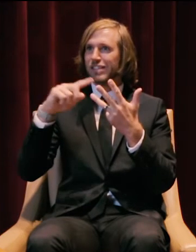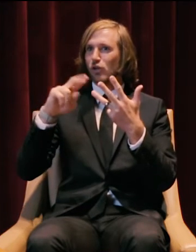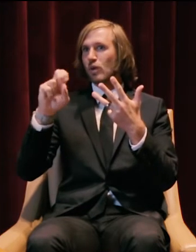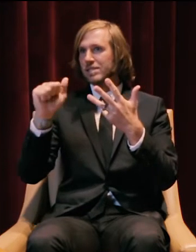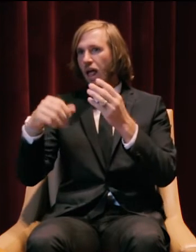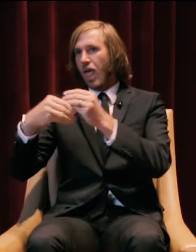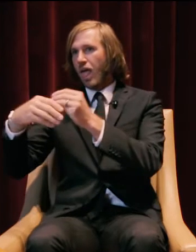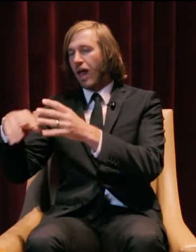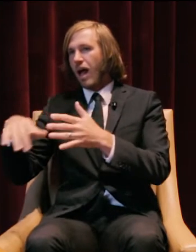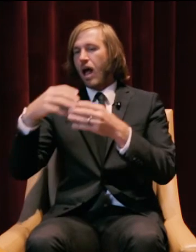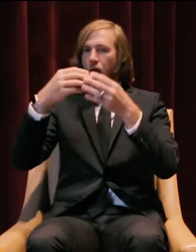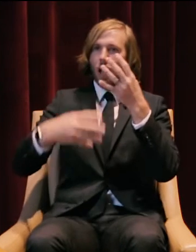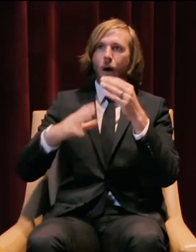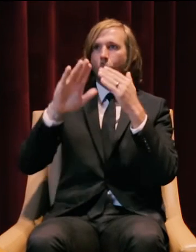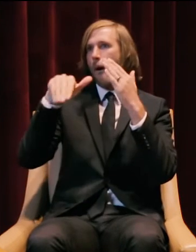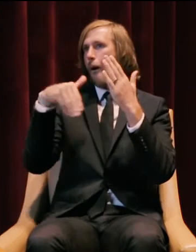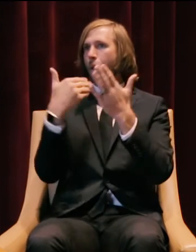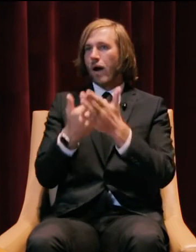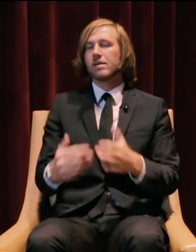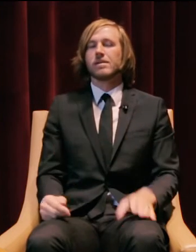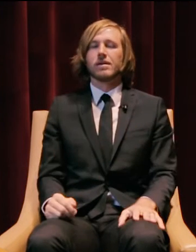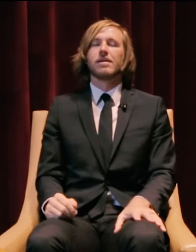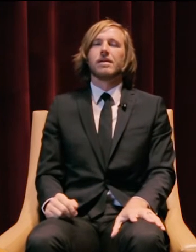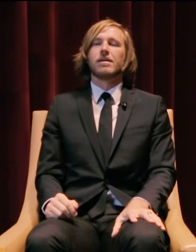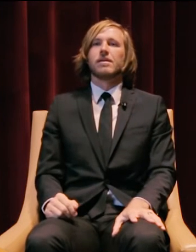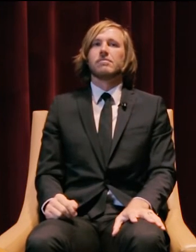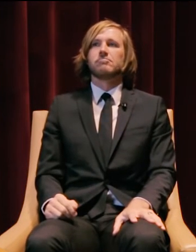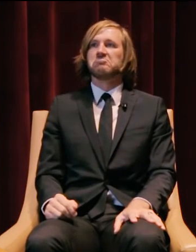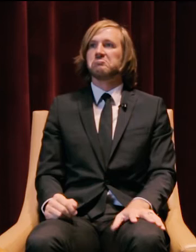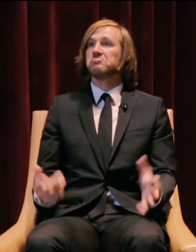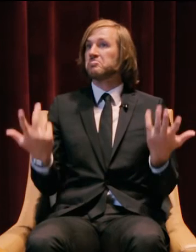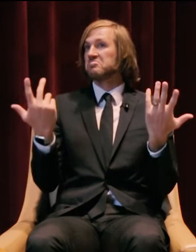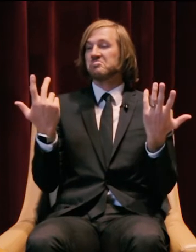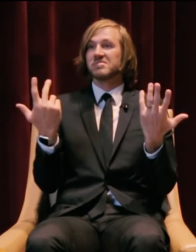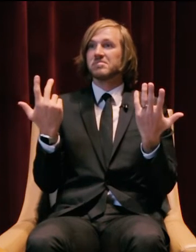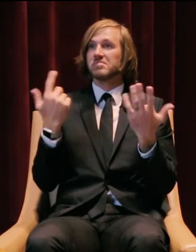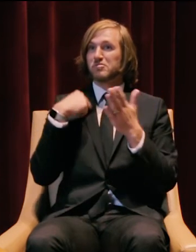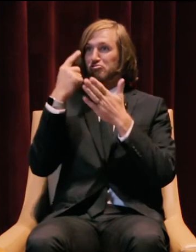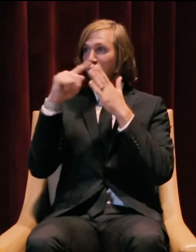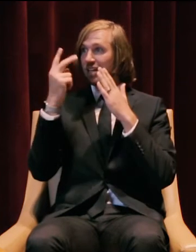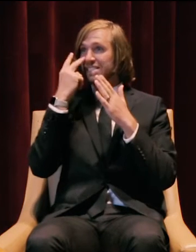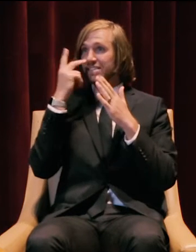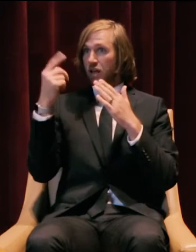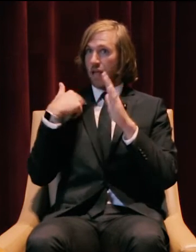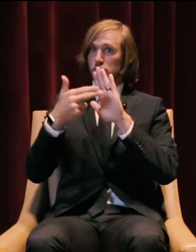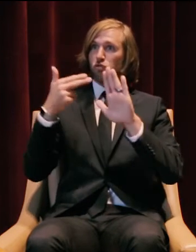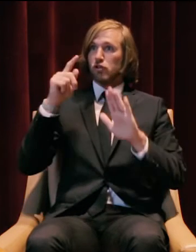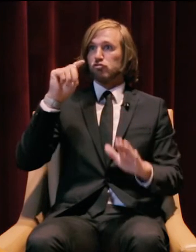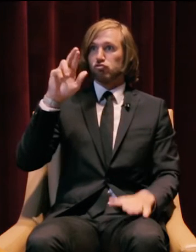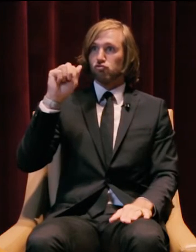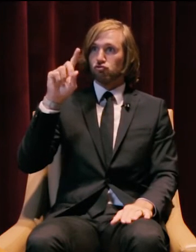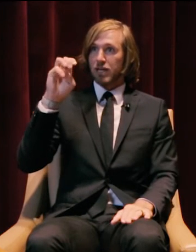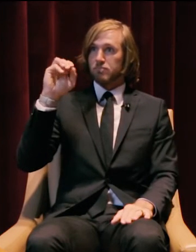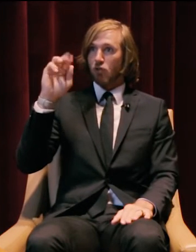USA, about all of the other dots. And then I checked to see if there was a trademark out there